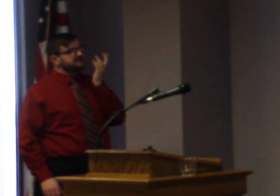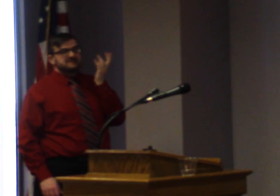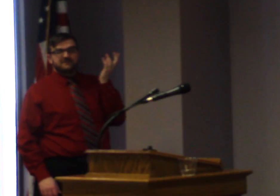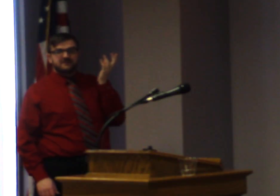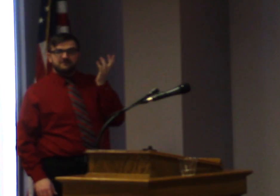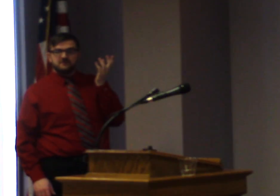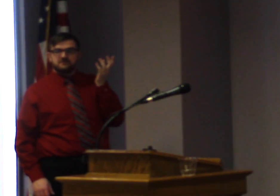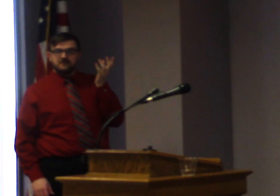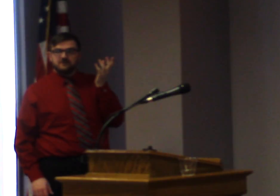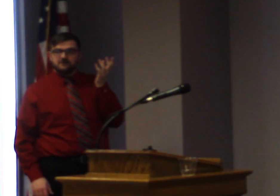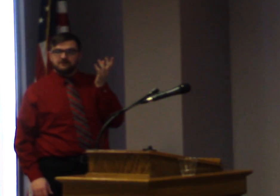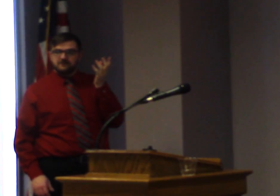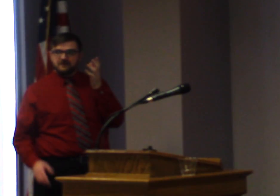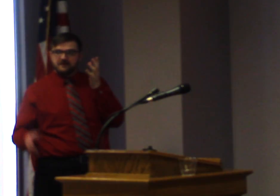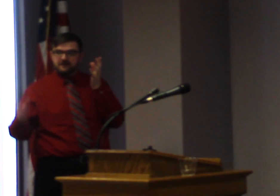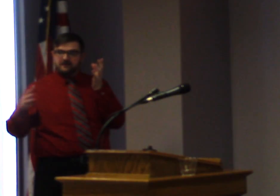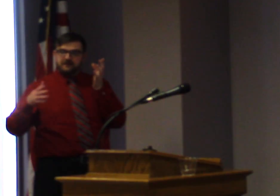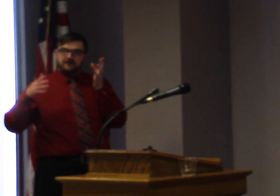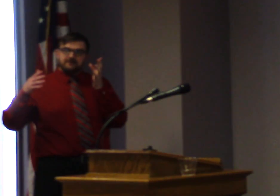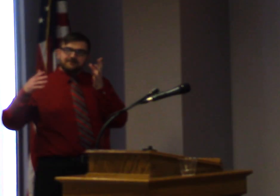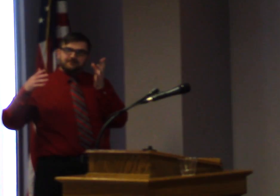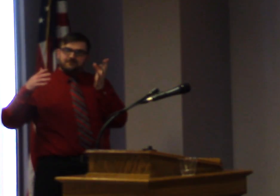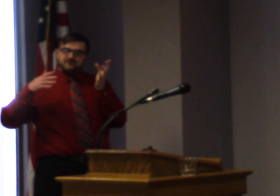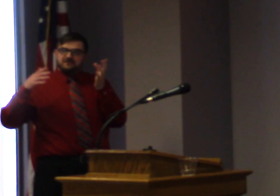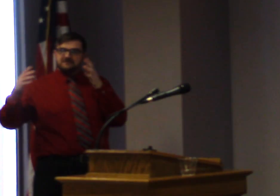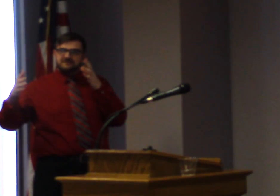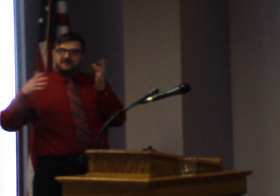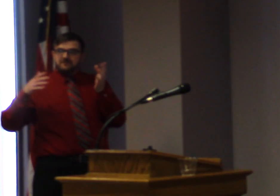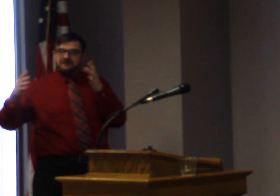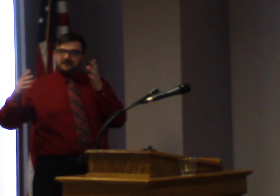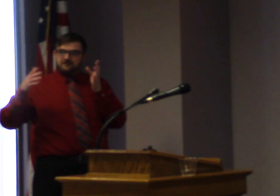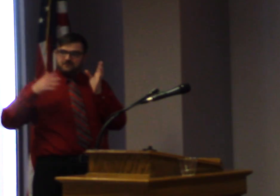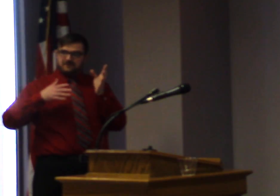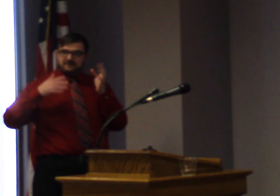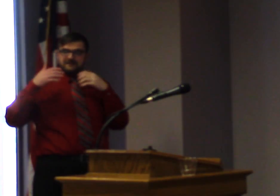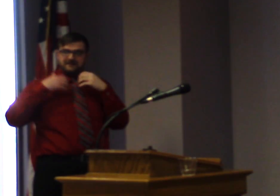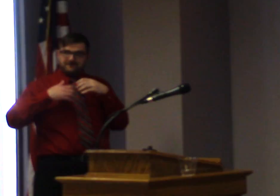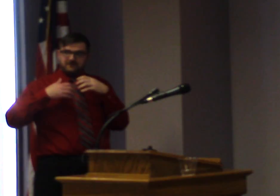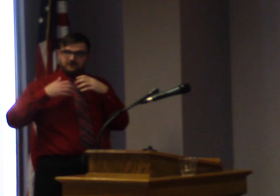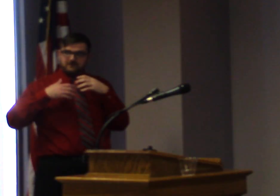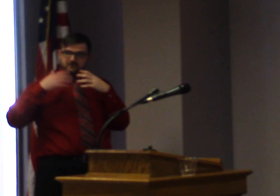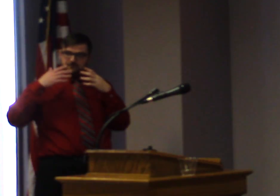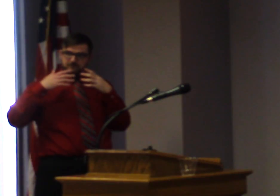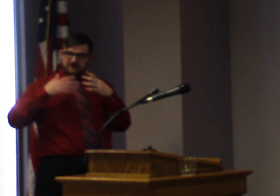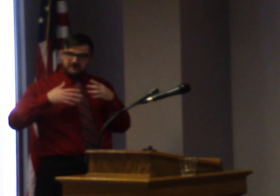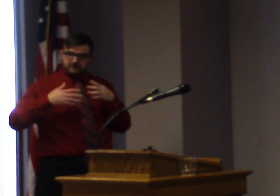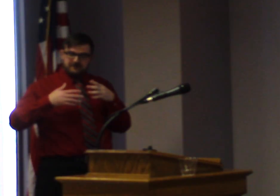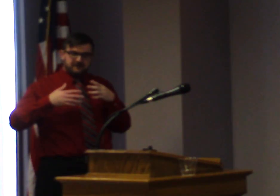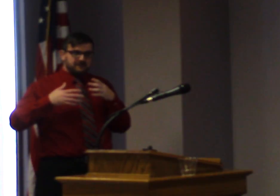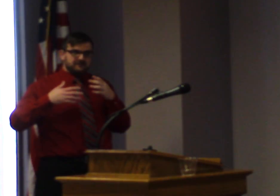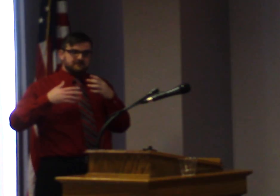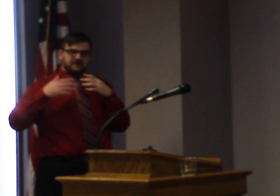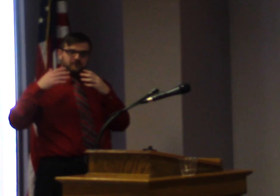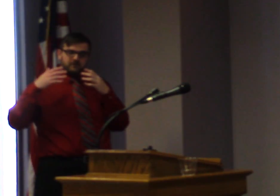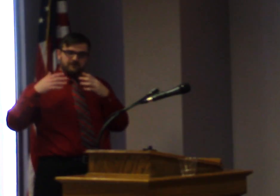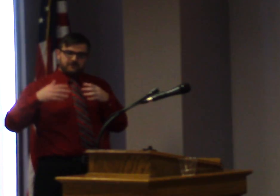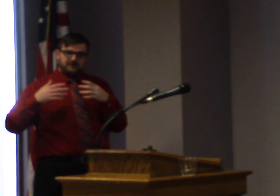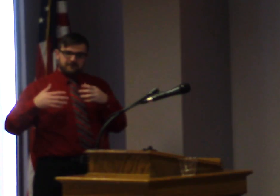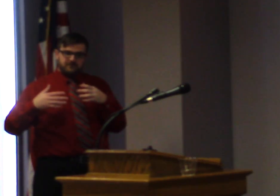So it comes to show, not the stigma that comes with it that I've noticed dealing with it is like, if you're